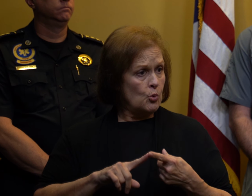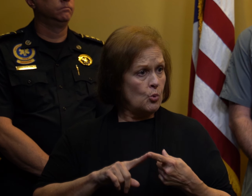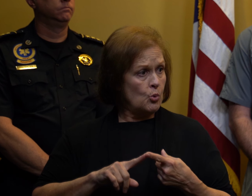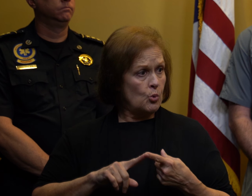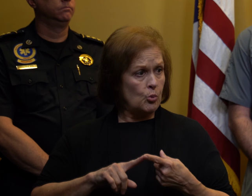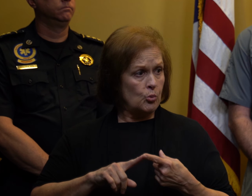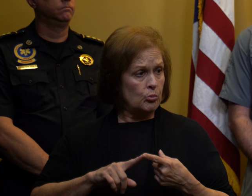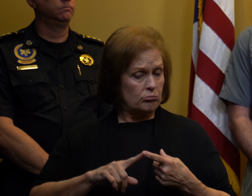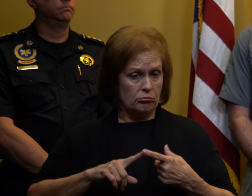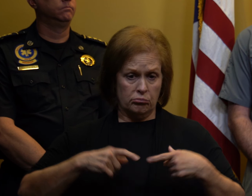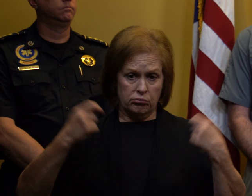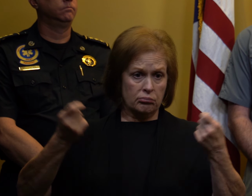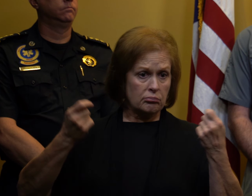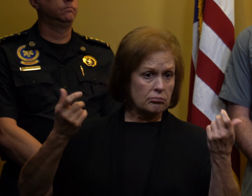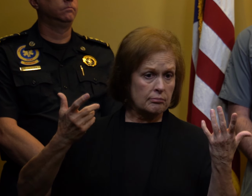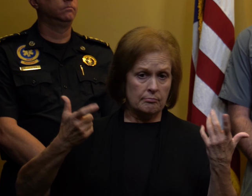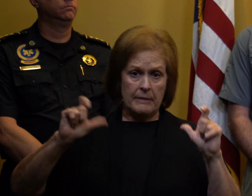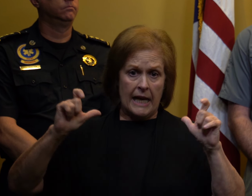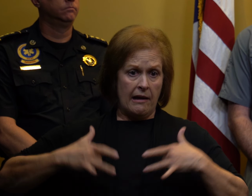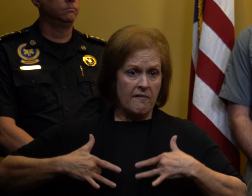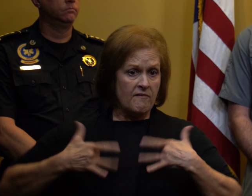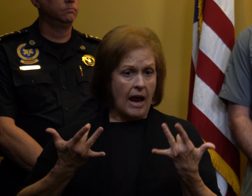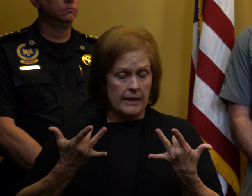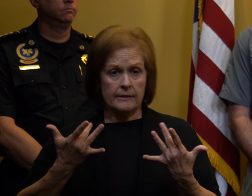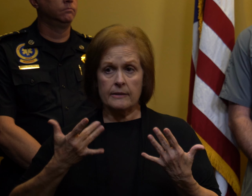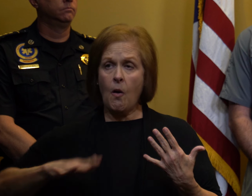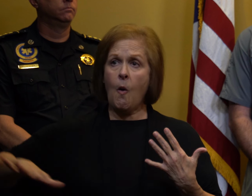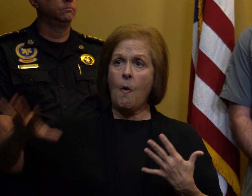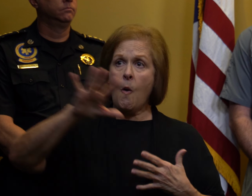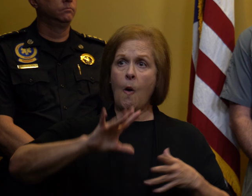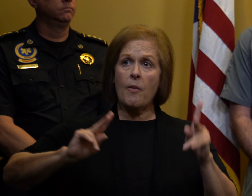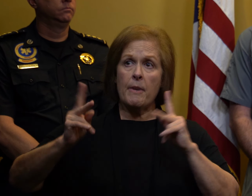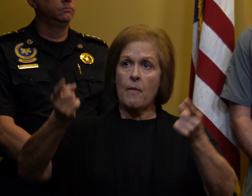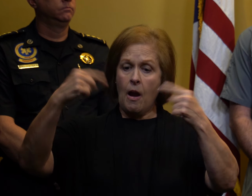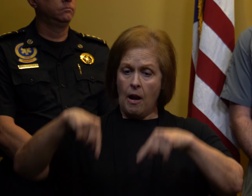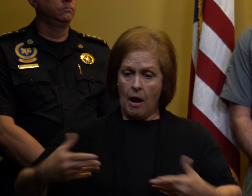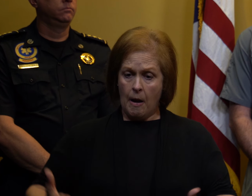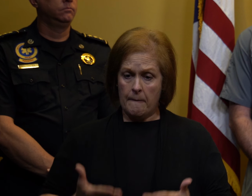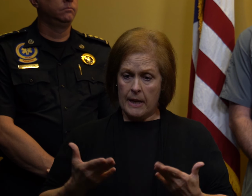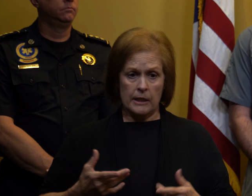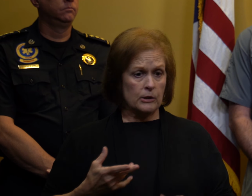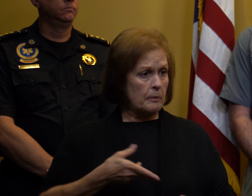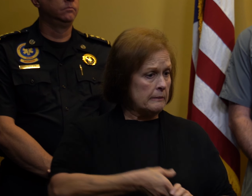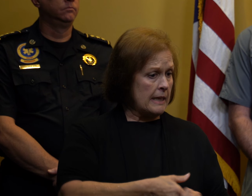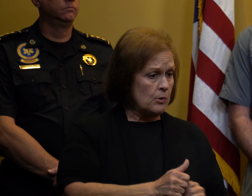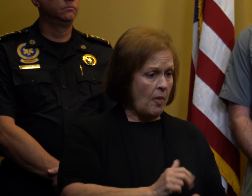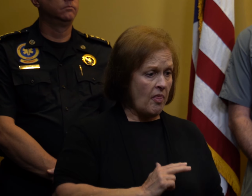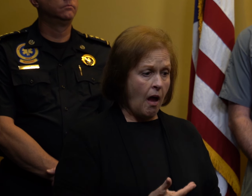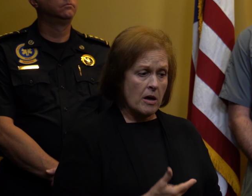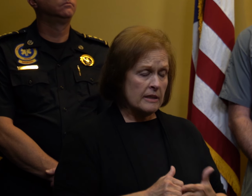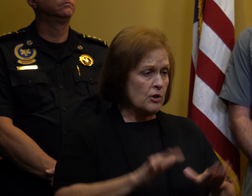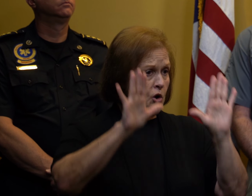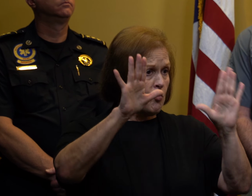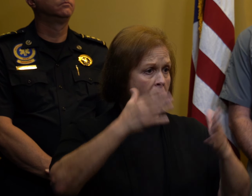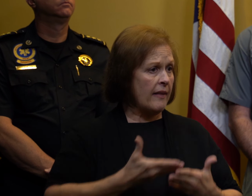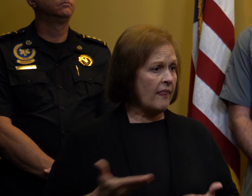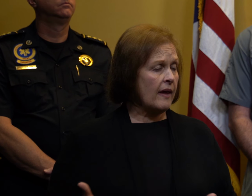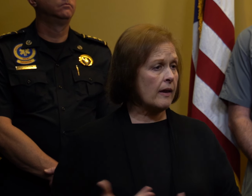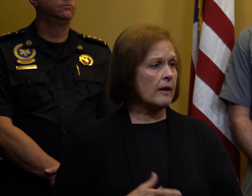great events and with people around the world coming to participate. So it's a great thing. Deputy